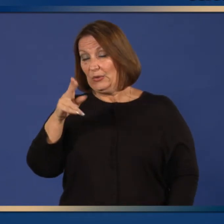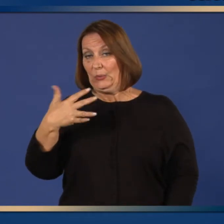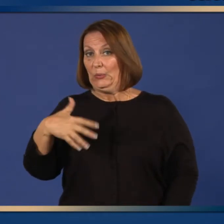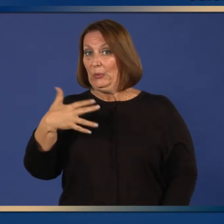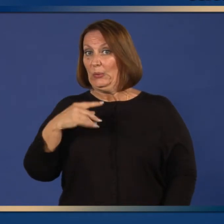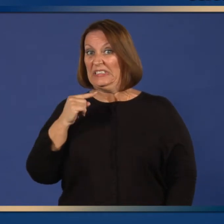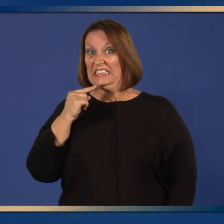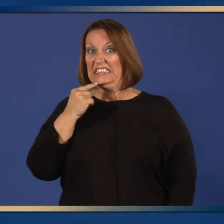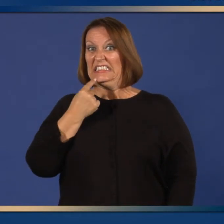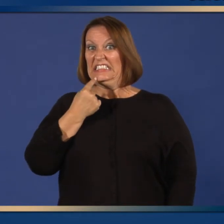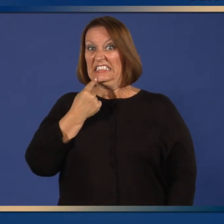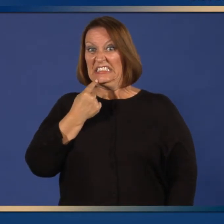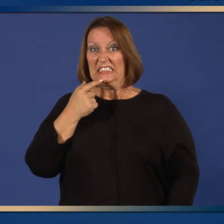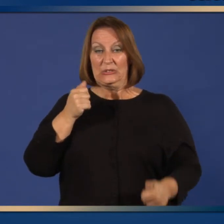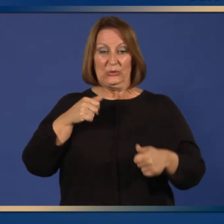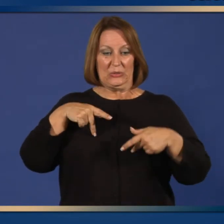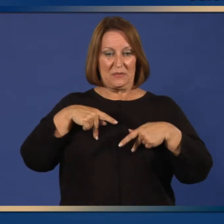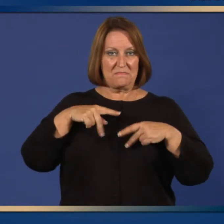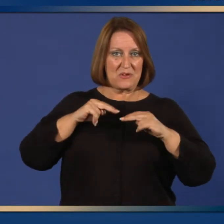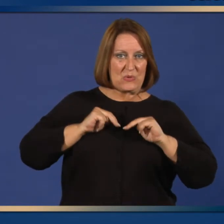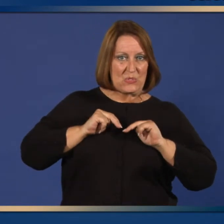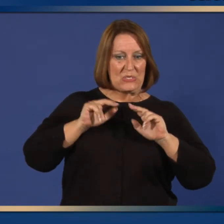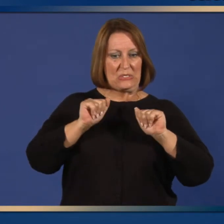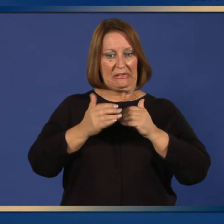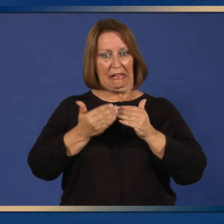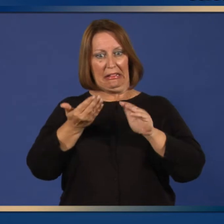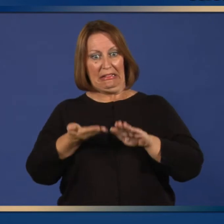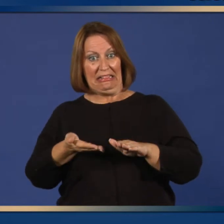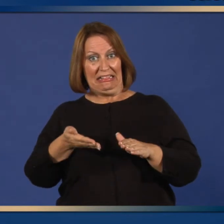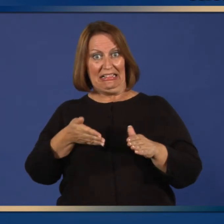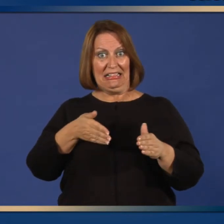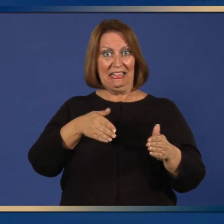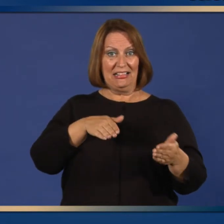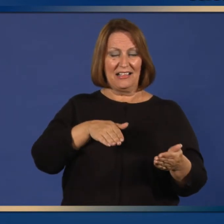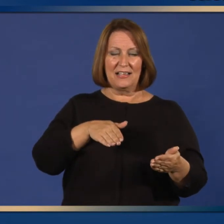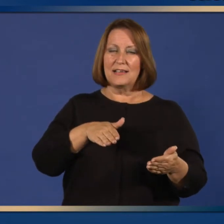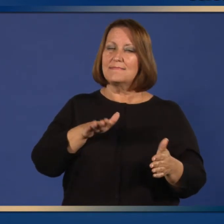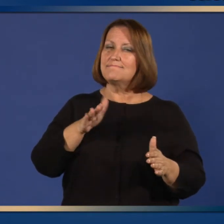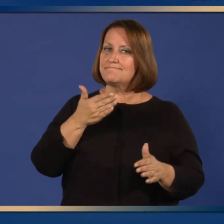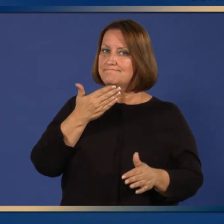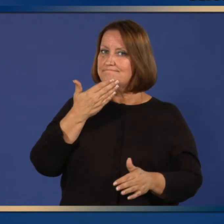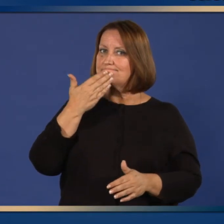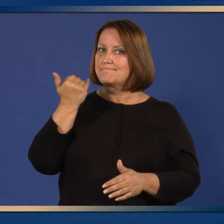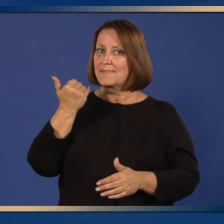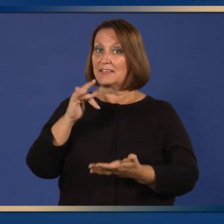complications from influenza justify yearly vaccination.